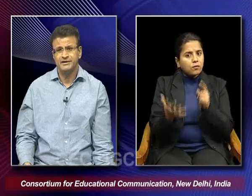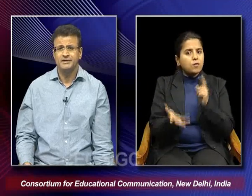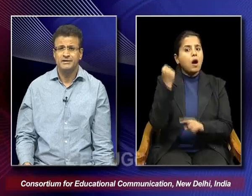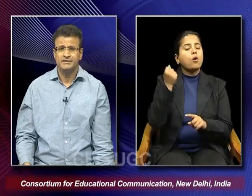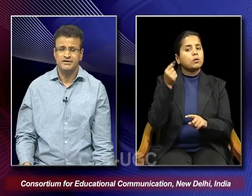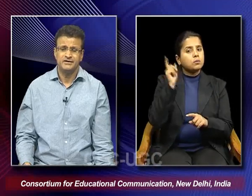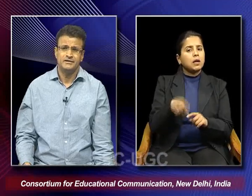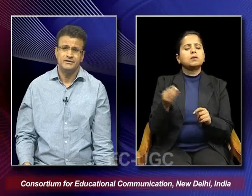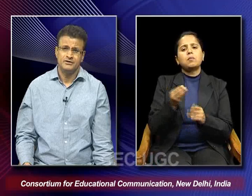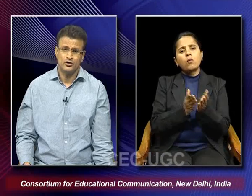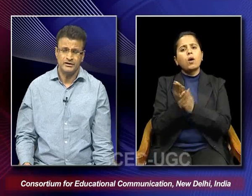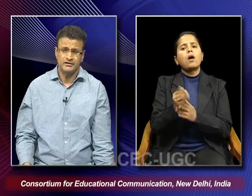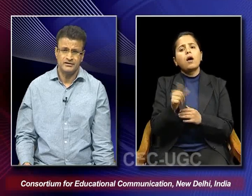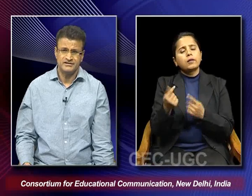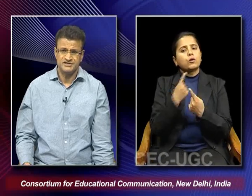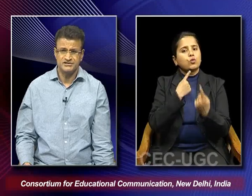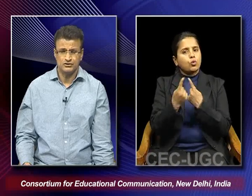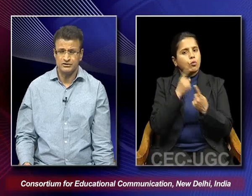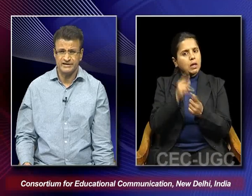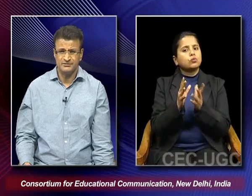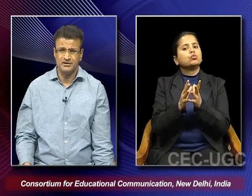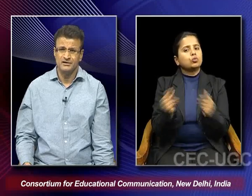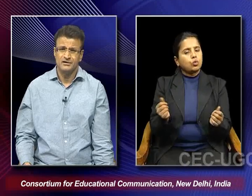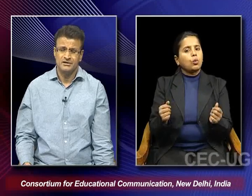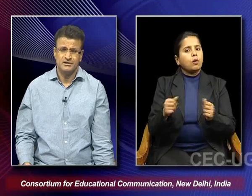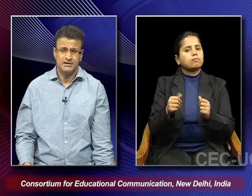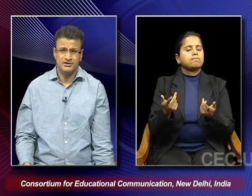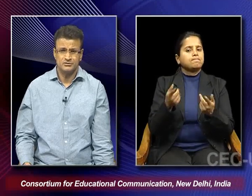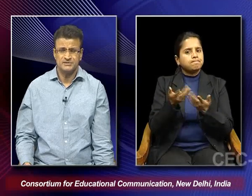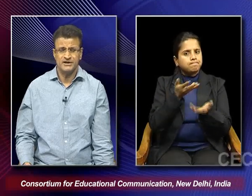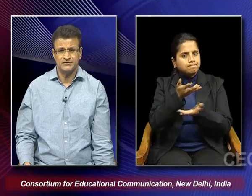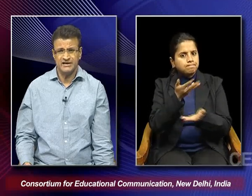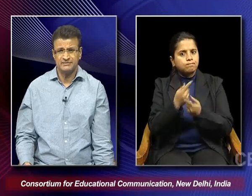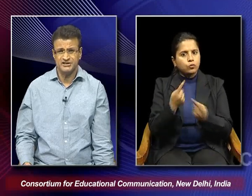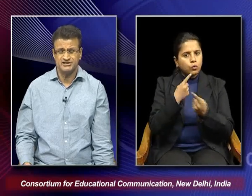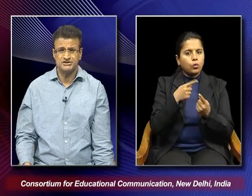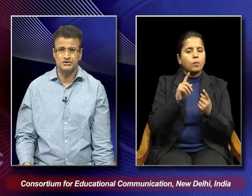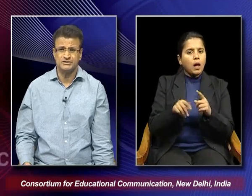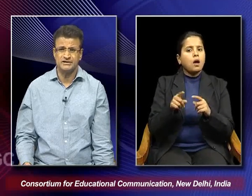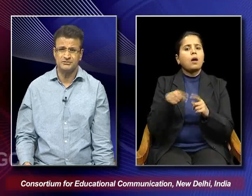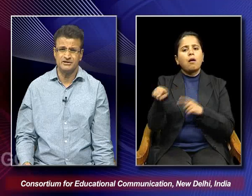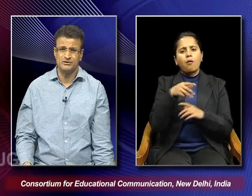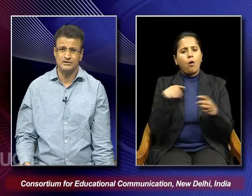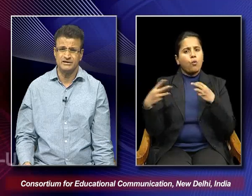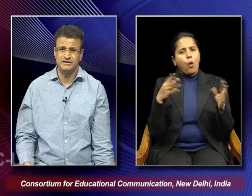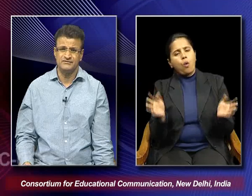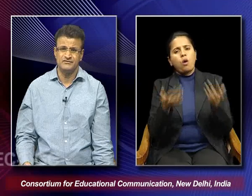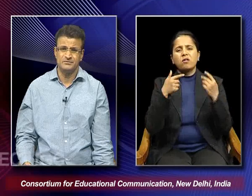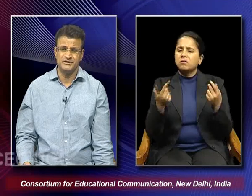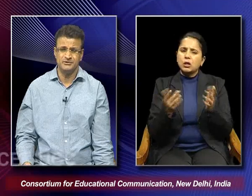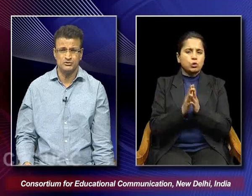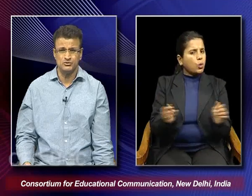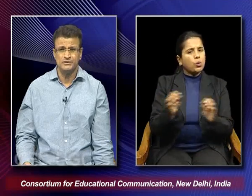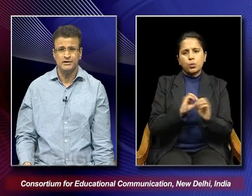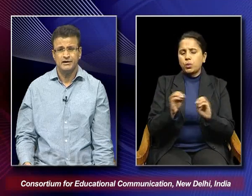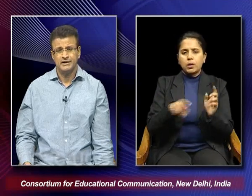by, in a way, talking, in that sense, on a table, coming to some kind of deliberations on the table, then only we will be